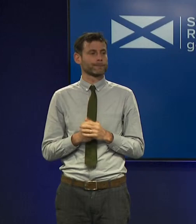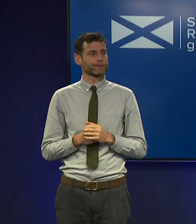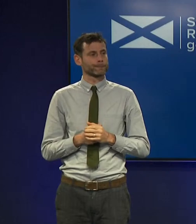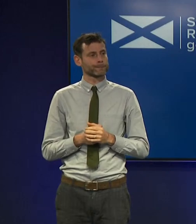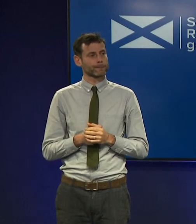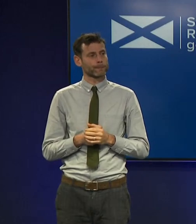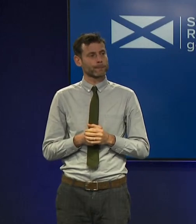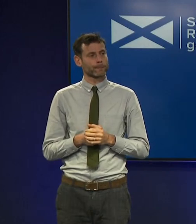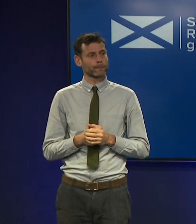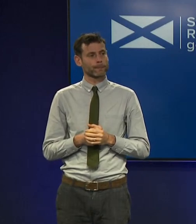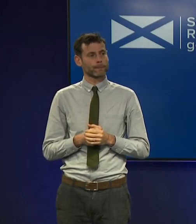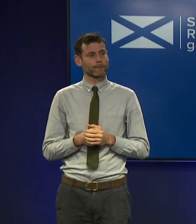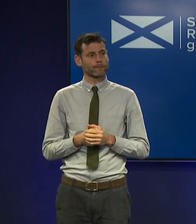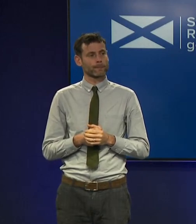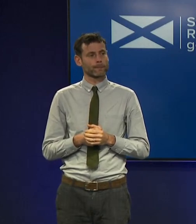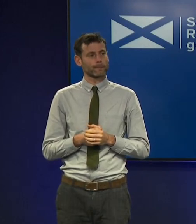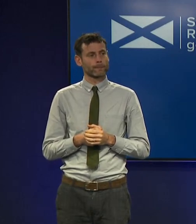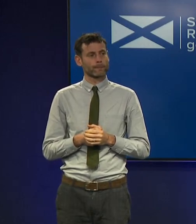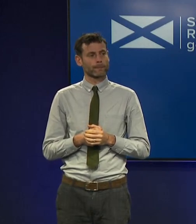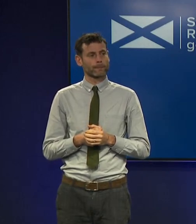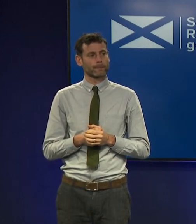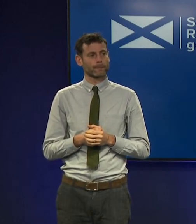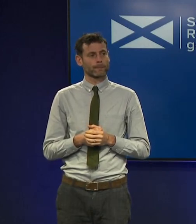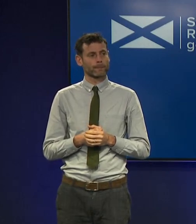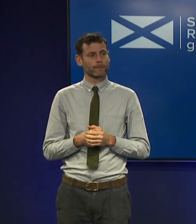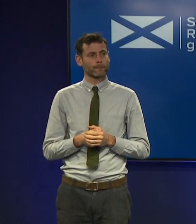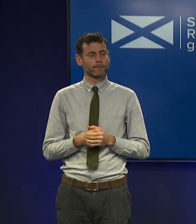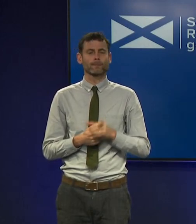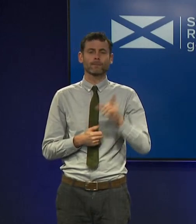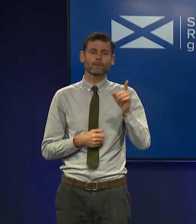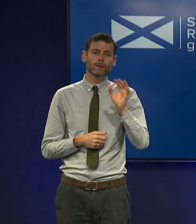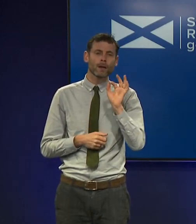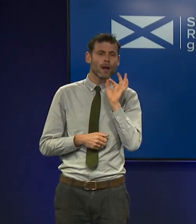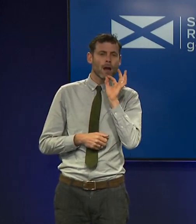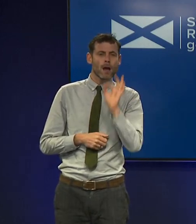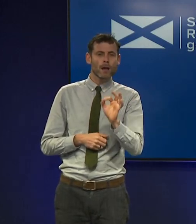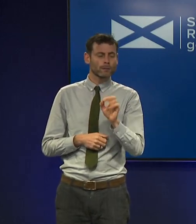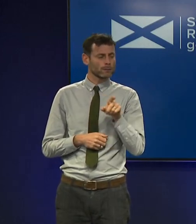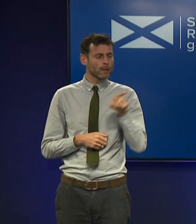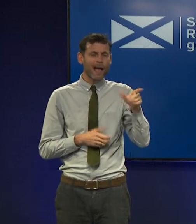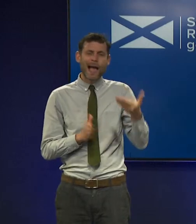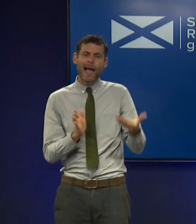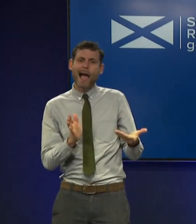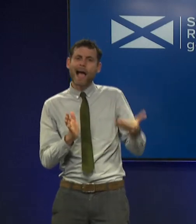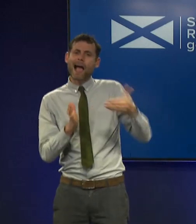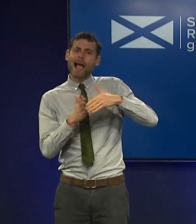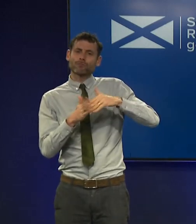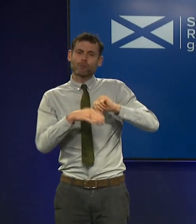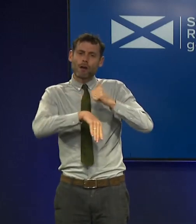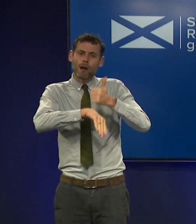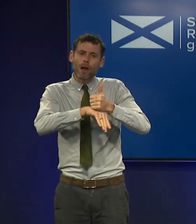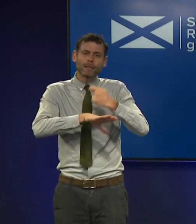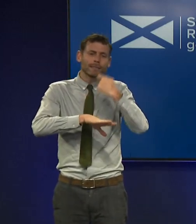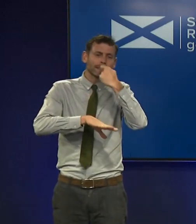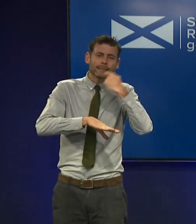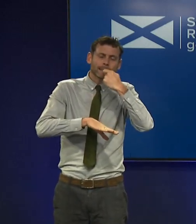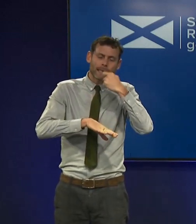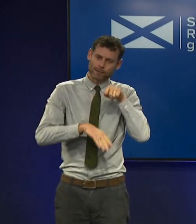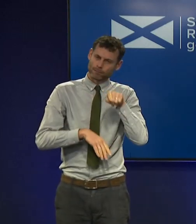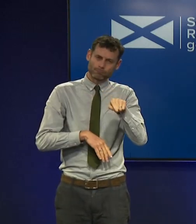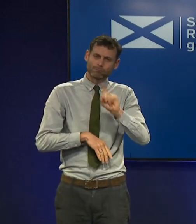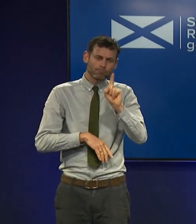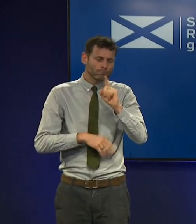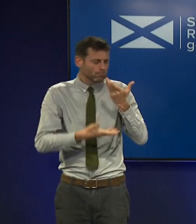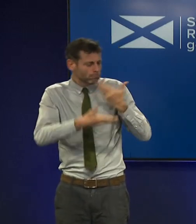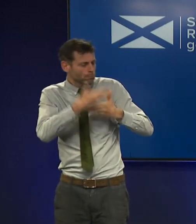Morning, everyone. I was wondering if you could give us some extra information on the additional testing you mentioned there. Will that be kind of PCR testing for